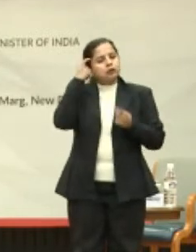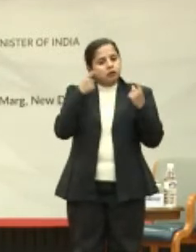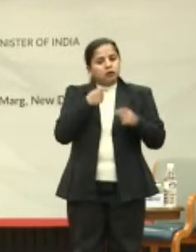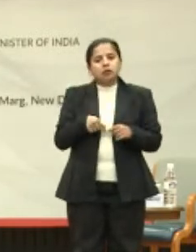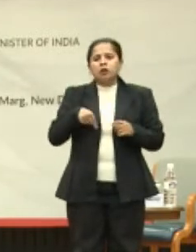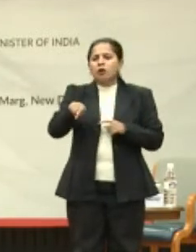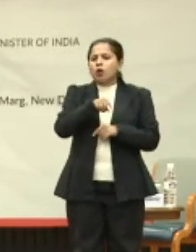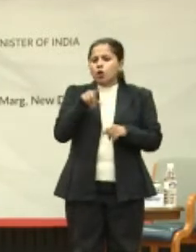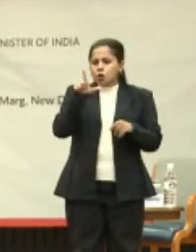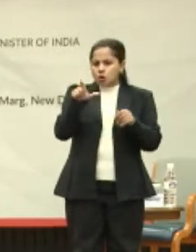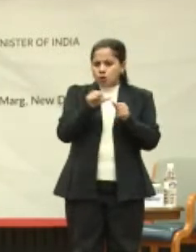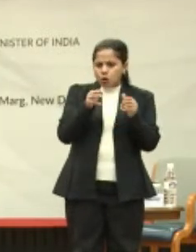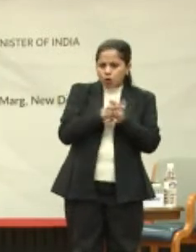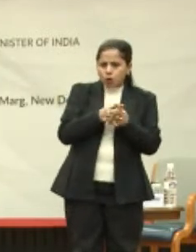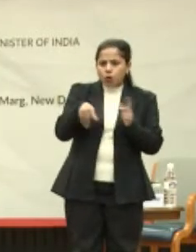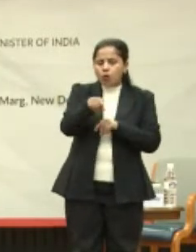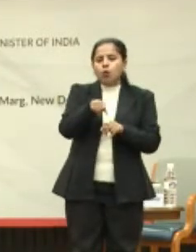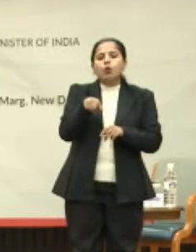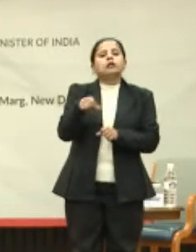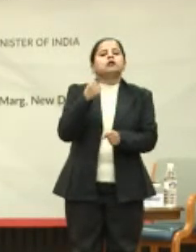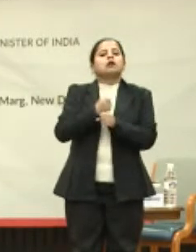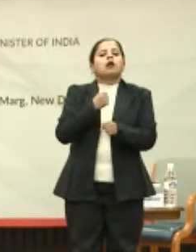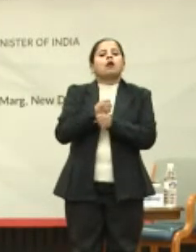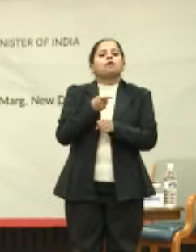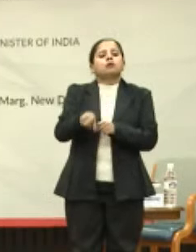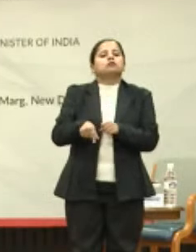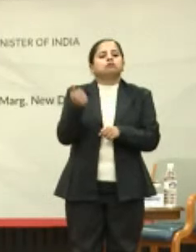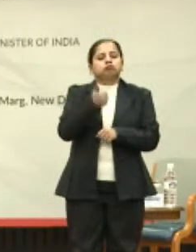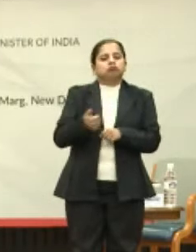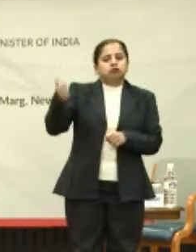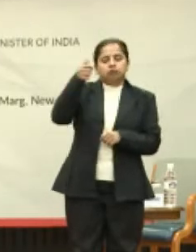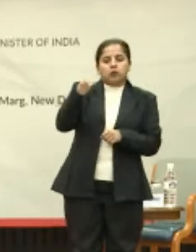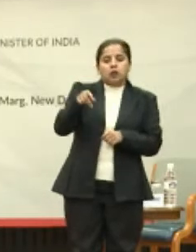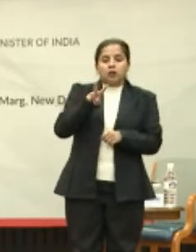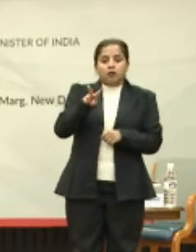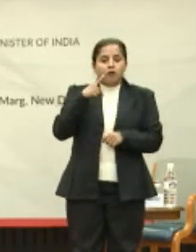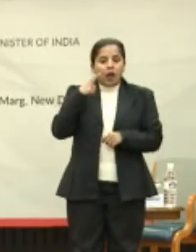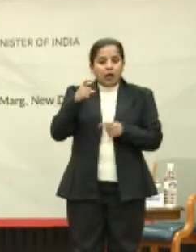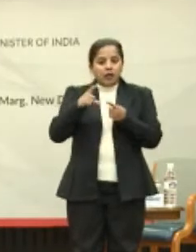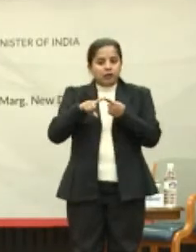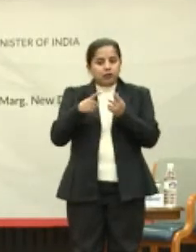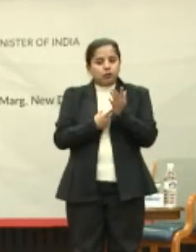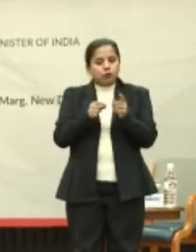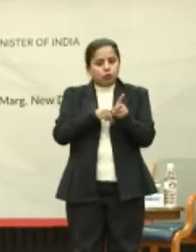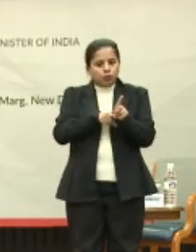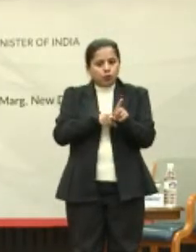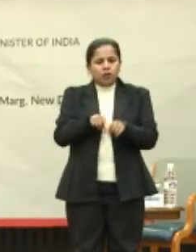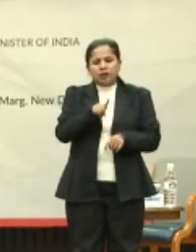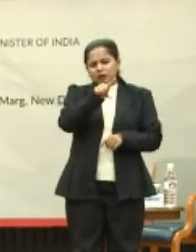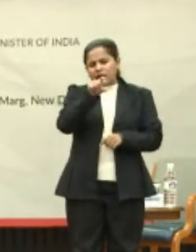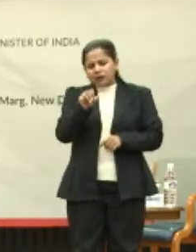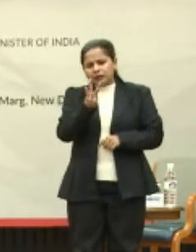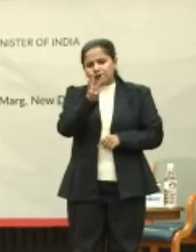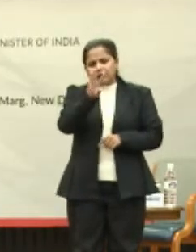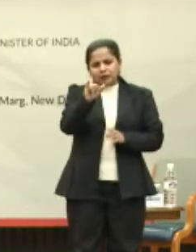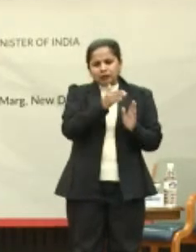Lord Linlithgow, who was the Governor General and Viceroy from 1936 to